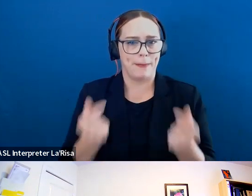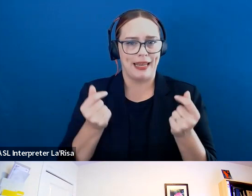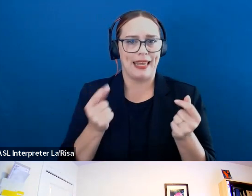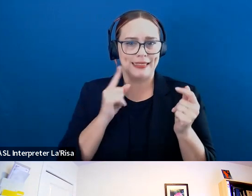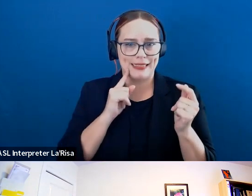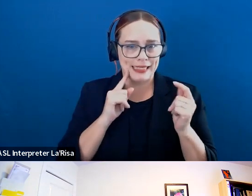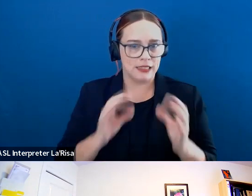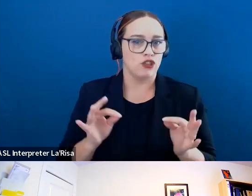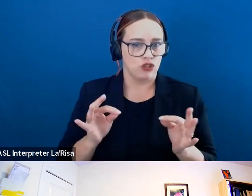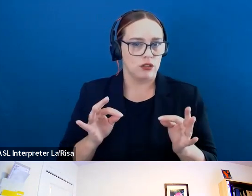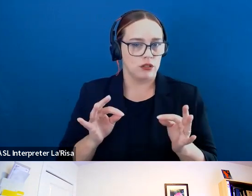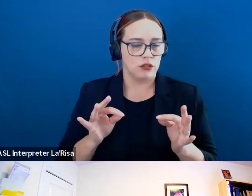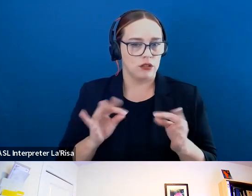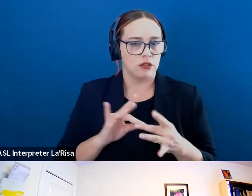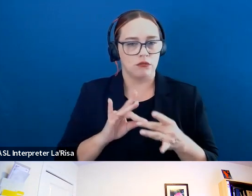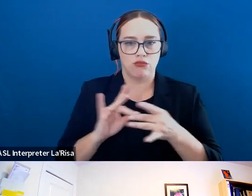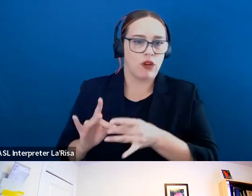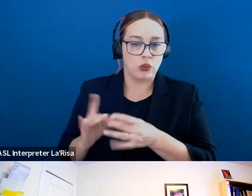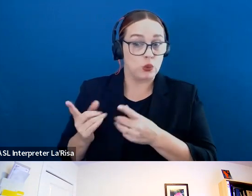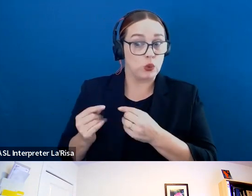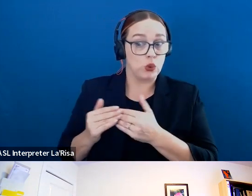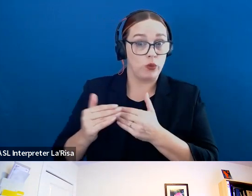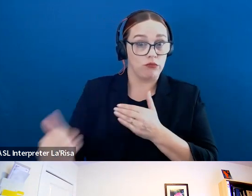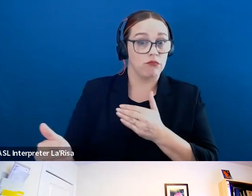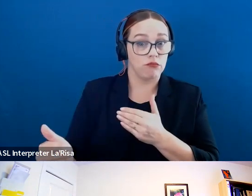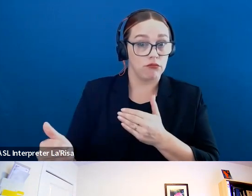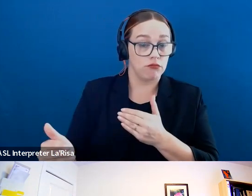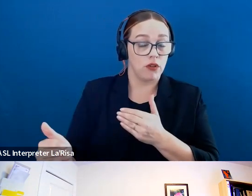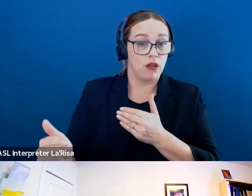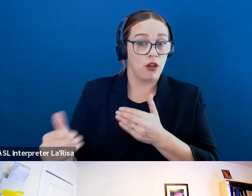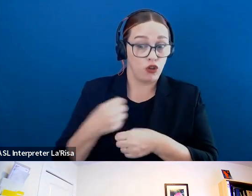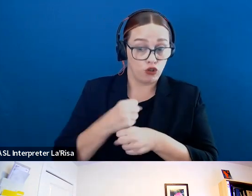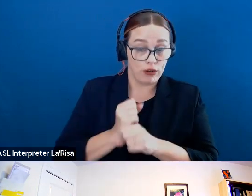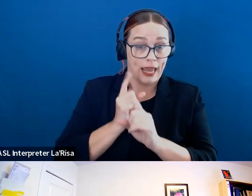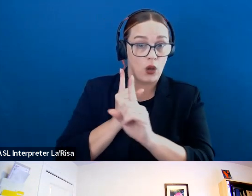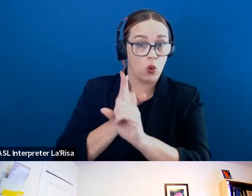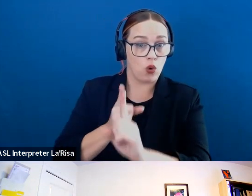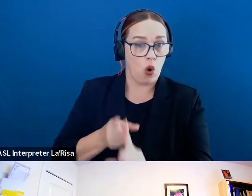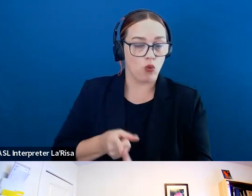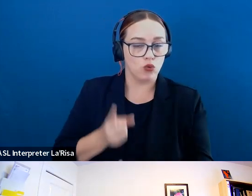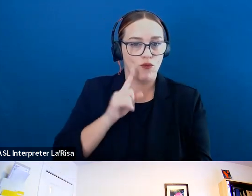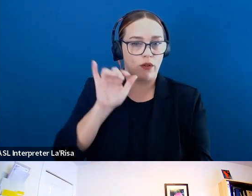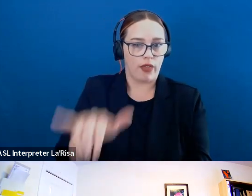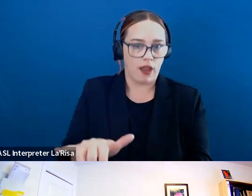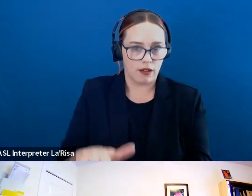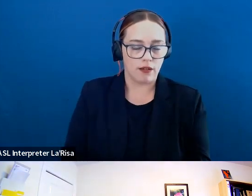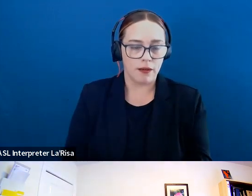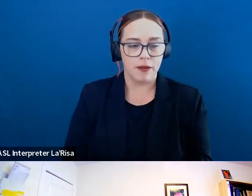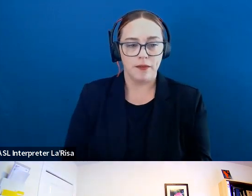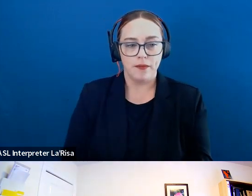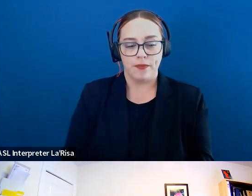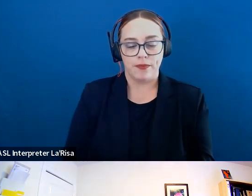decisions around how you're going to move forward in this area and create goals. So